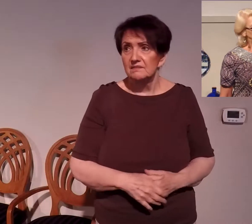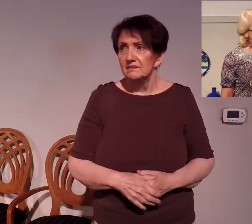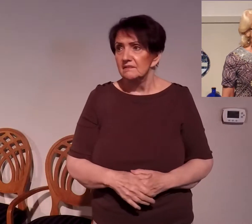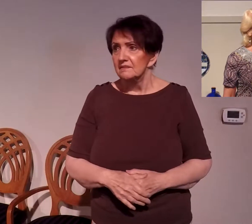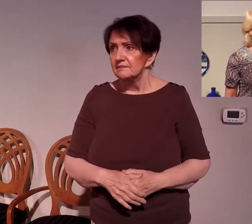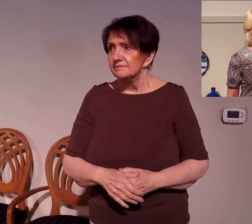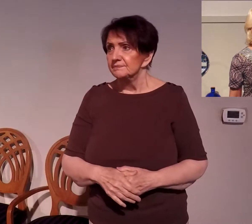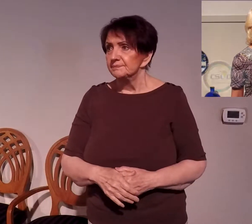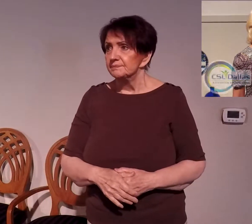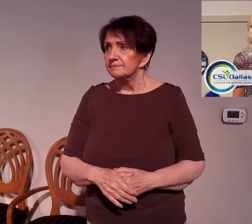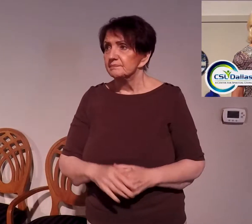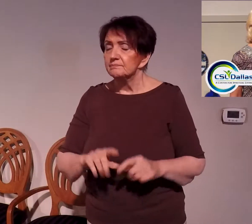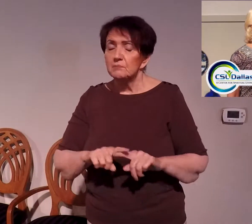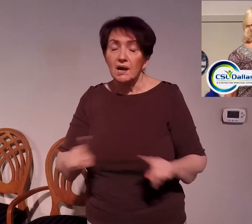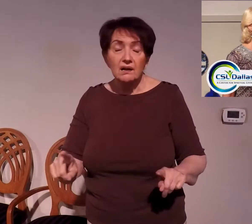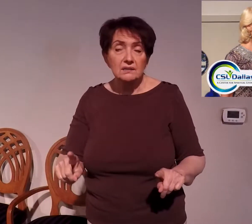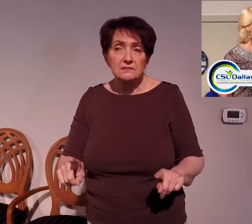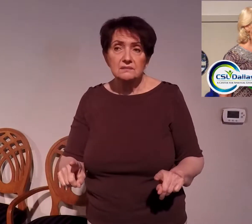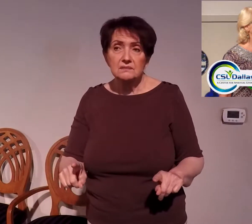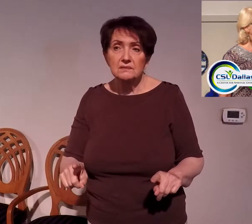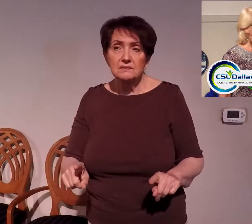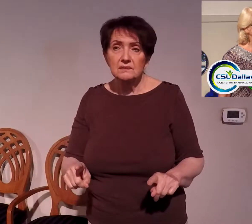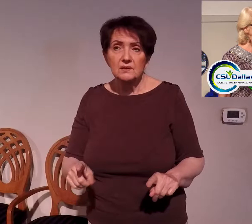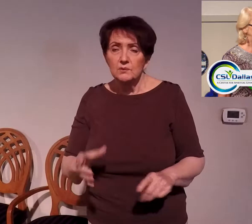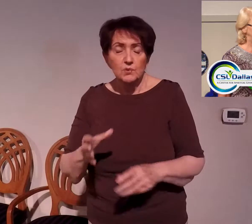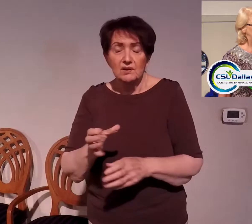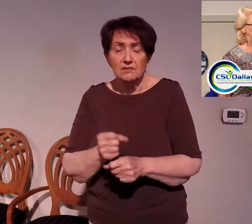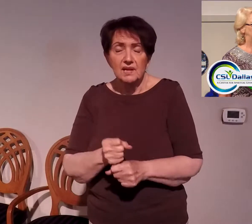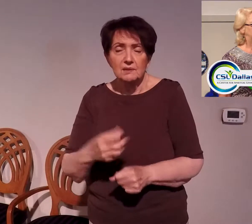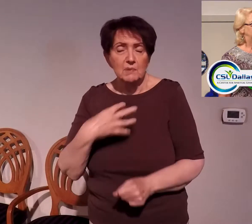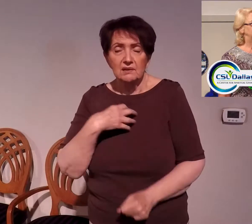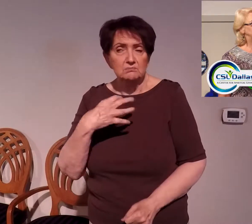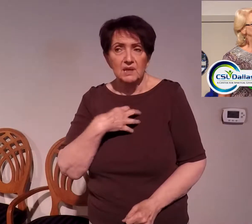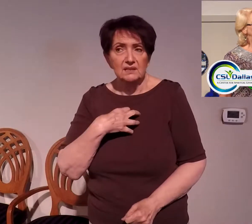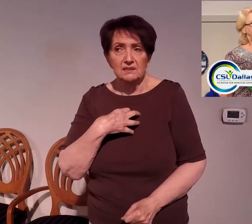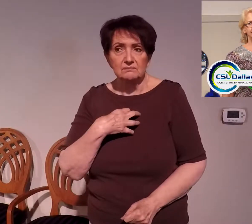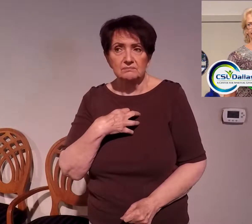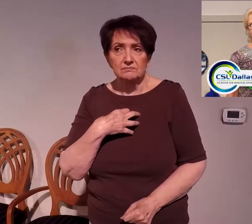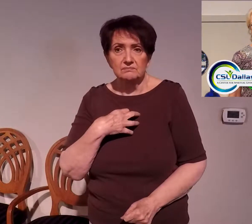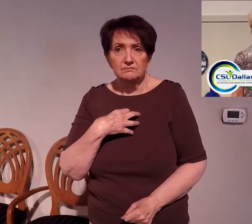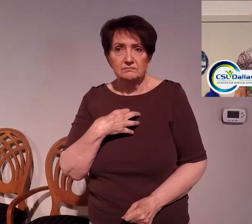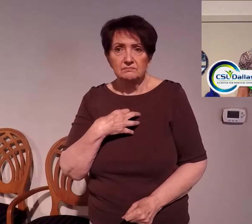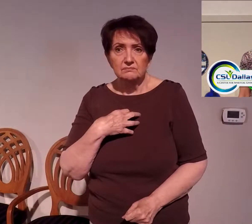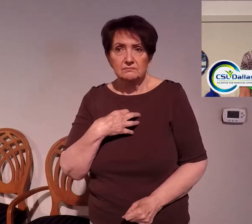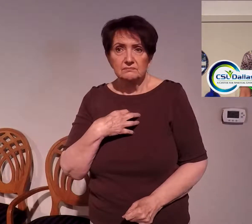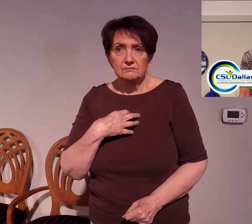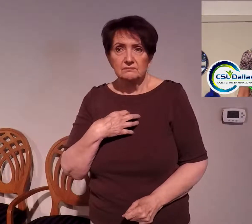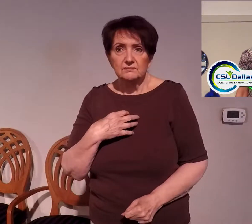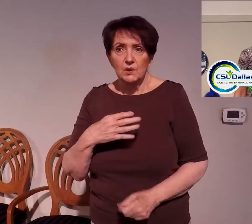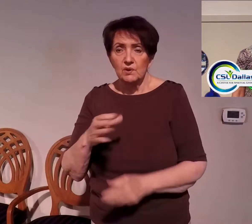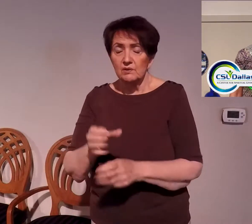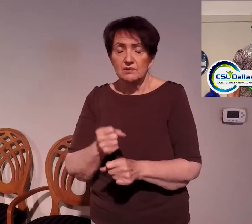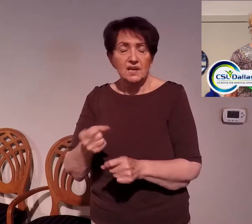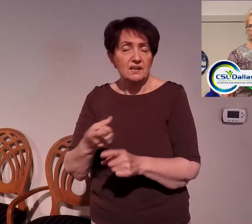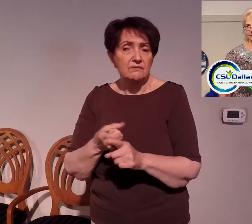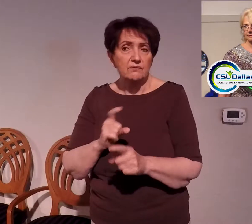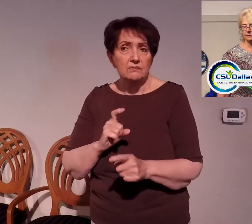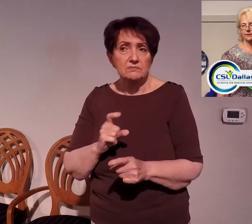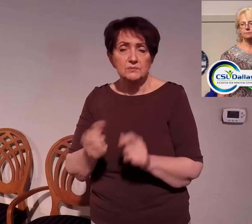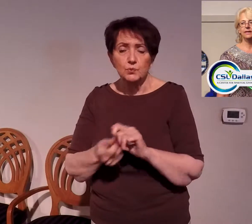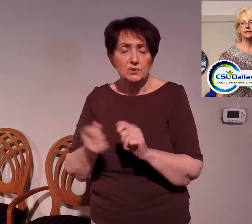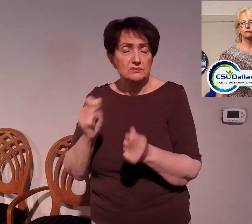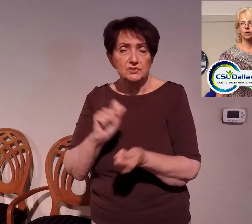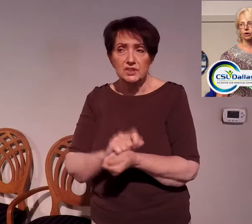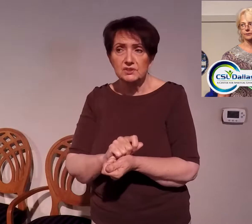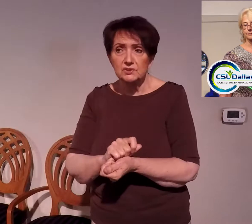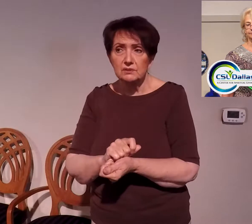But we do not get it by complaining. And we do not get it, we do not change it